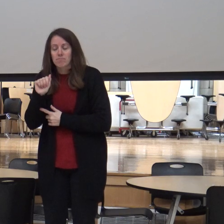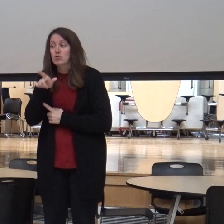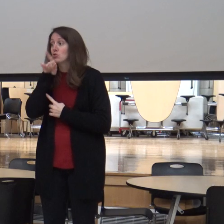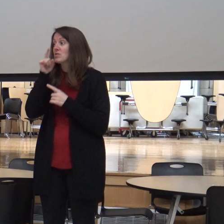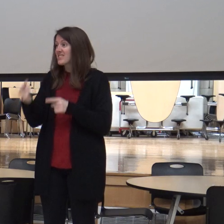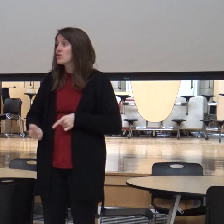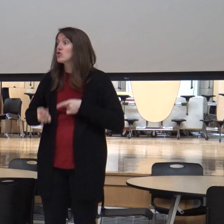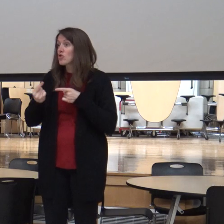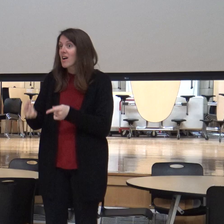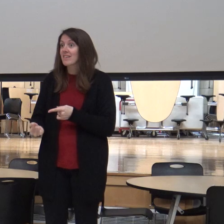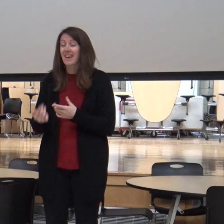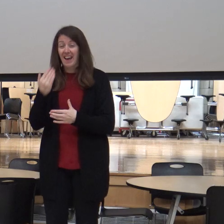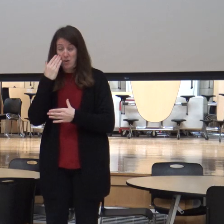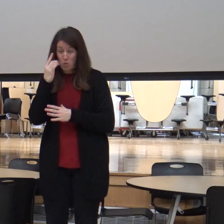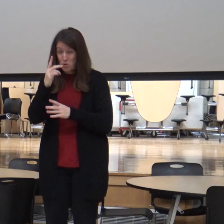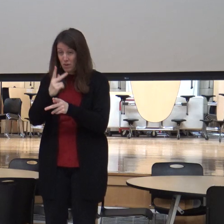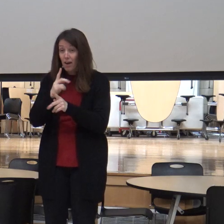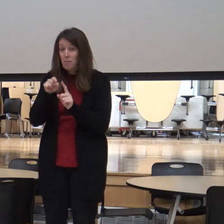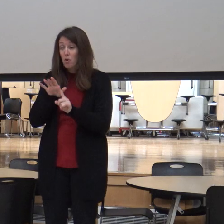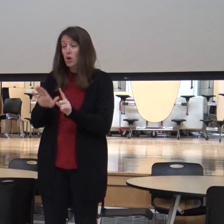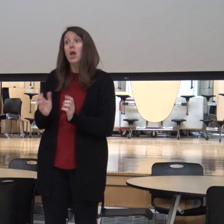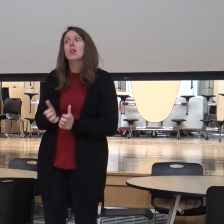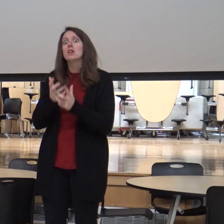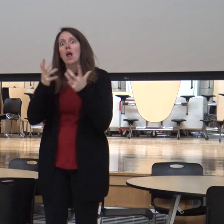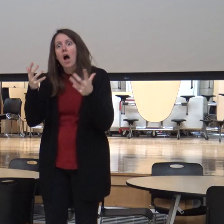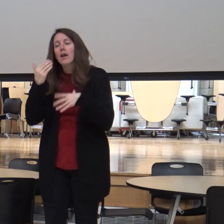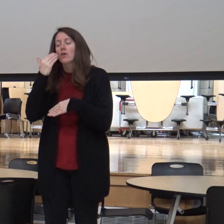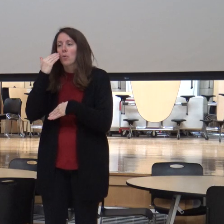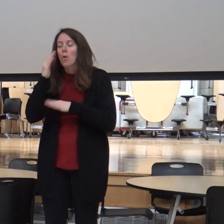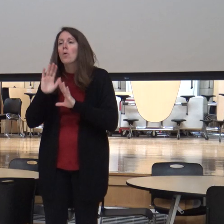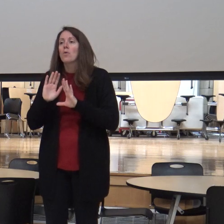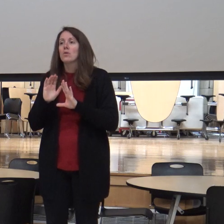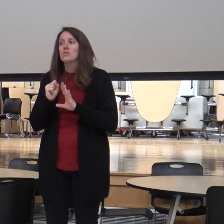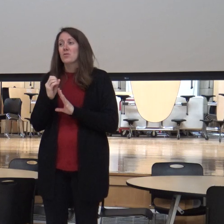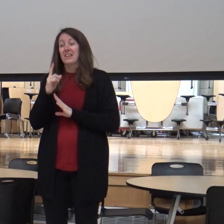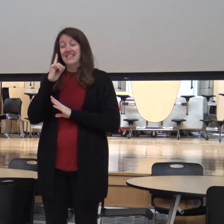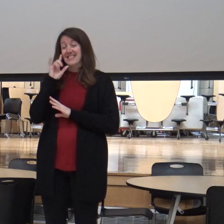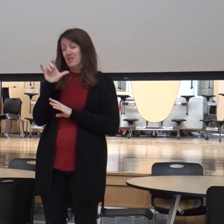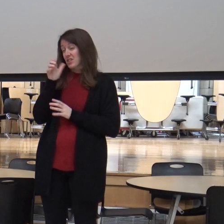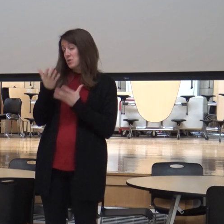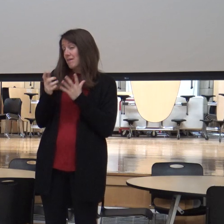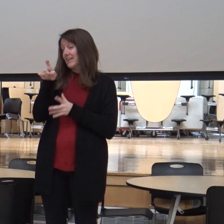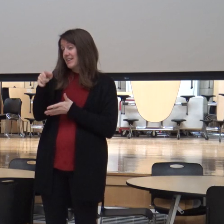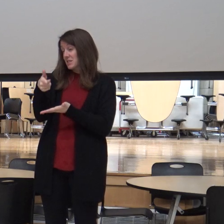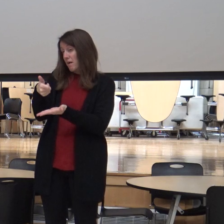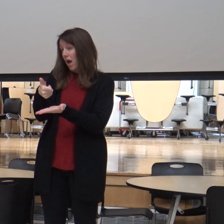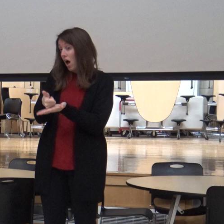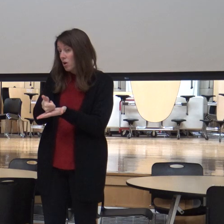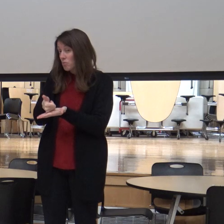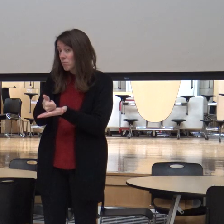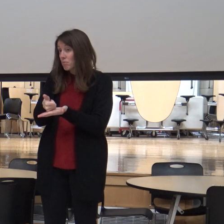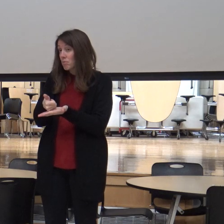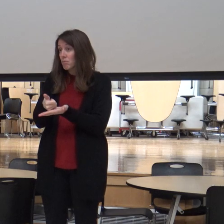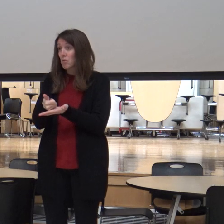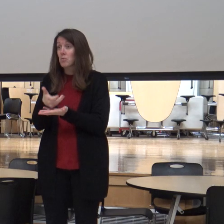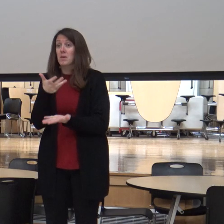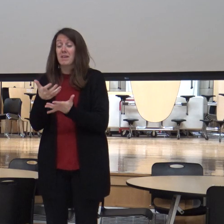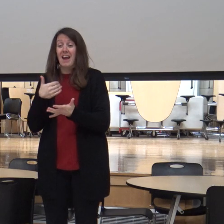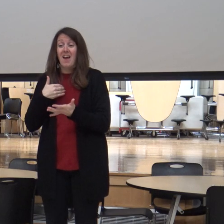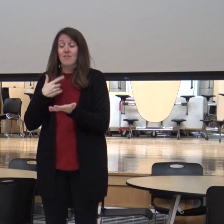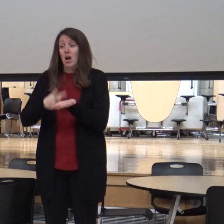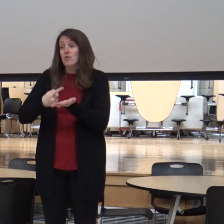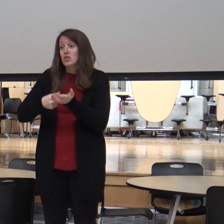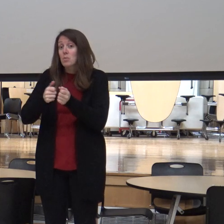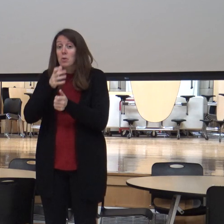I know that you probably care a lot about her and things, and so it sounds like she needs some help, and sometimes it's tough to talk to parents. She talked